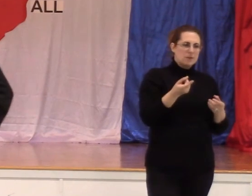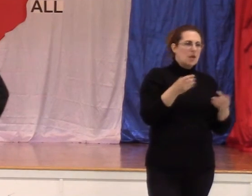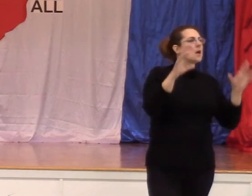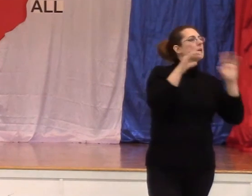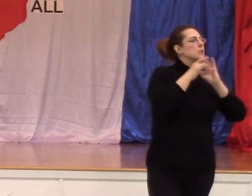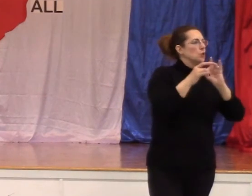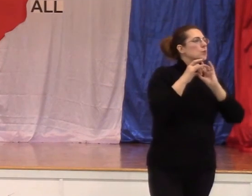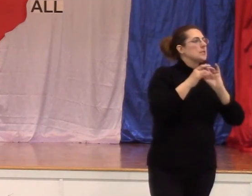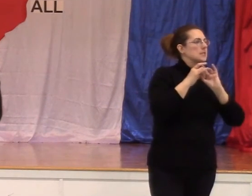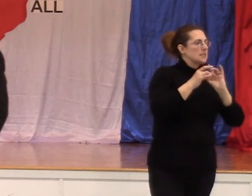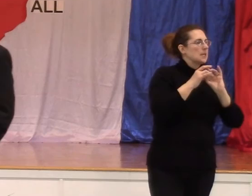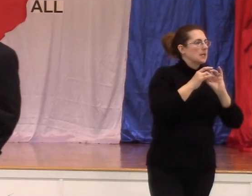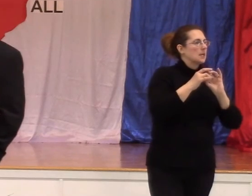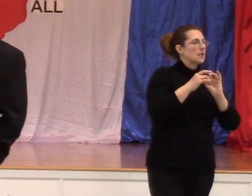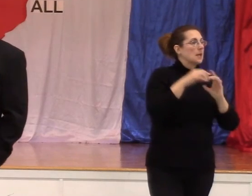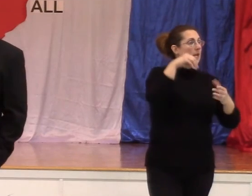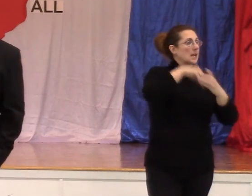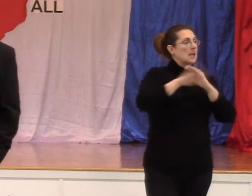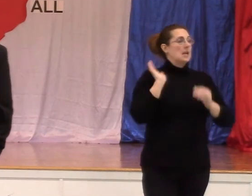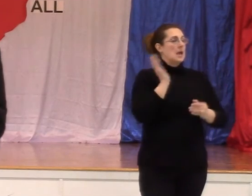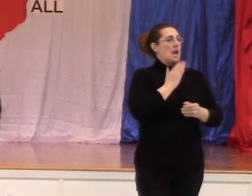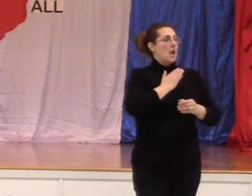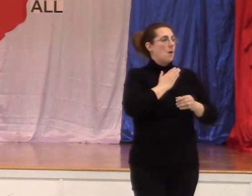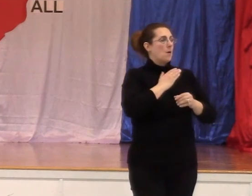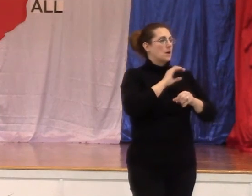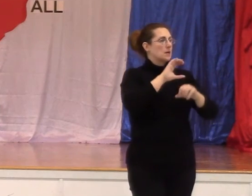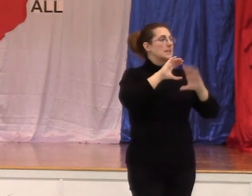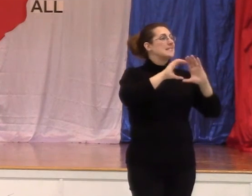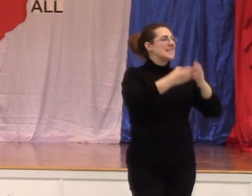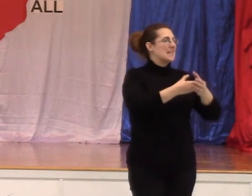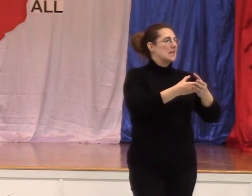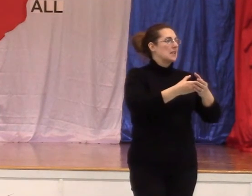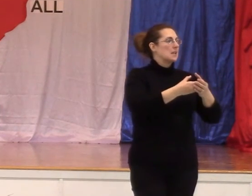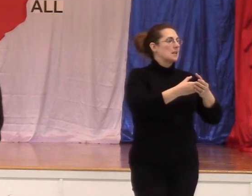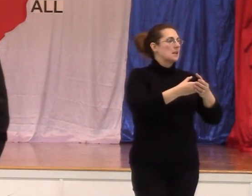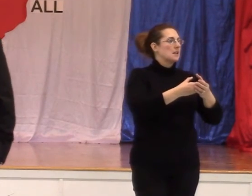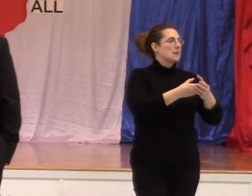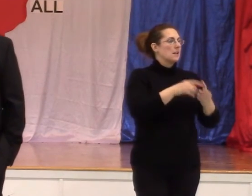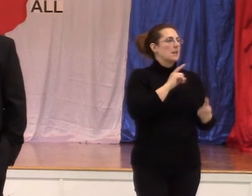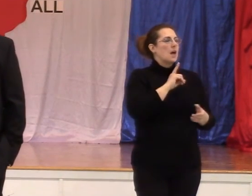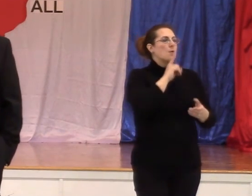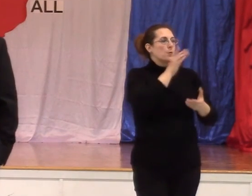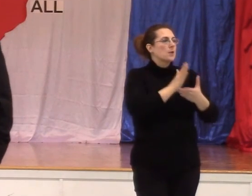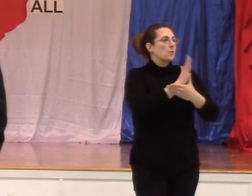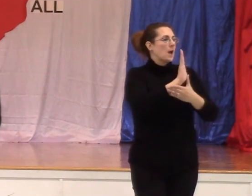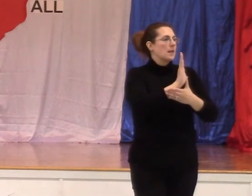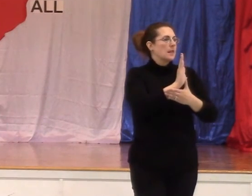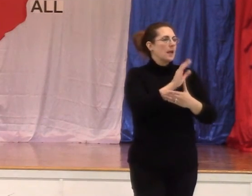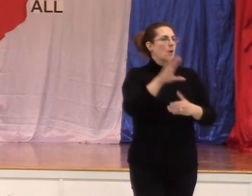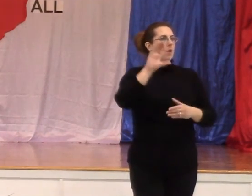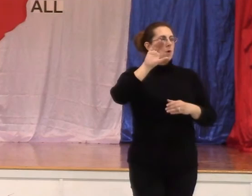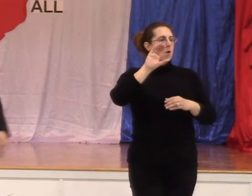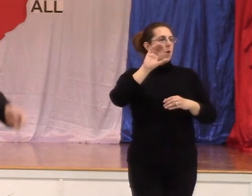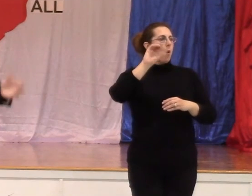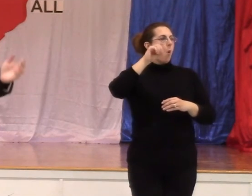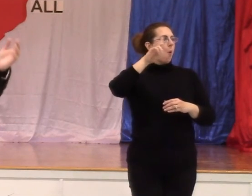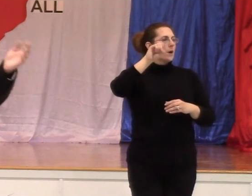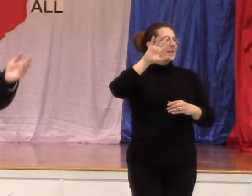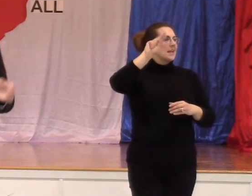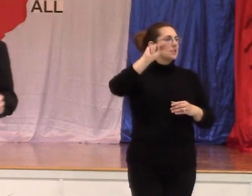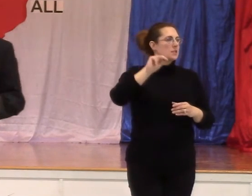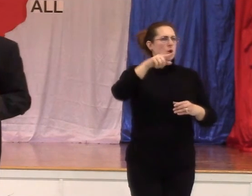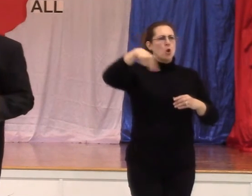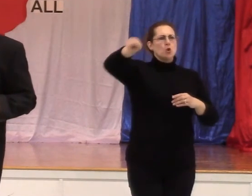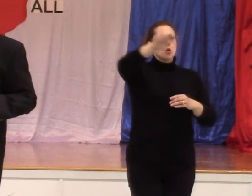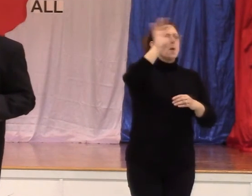Unity is in our synod trying to be found in things like our mutual rites, like ordination. Oh, you pastors are all